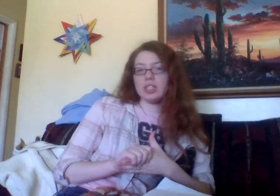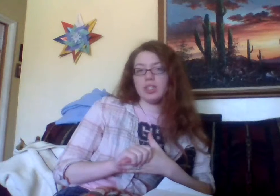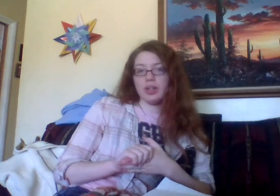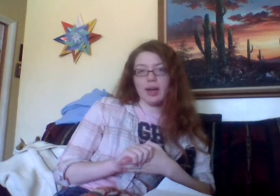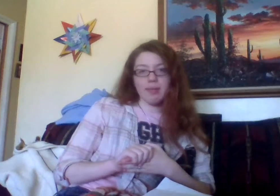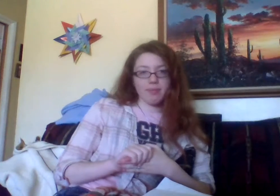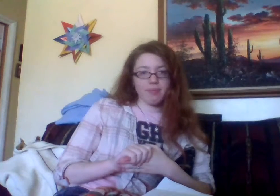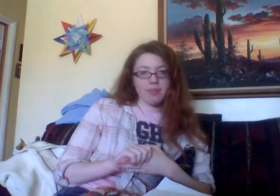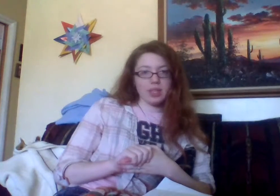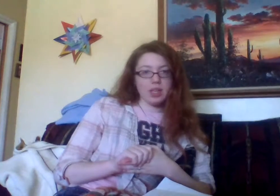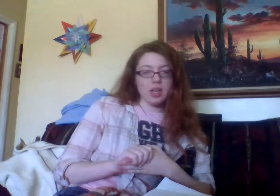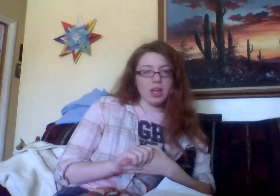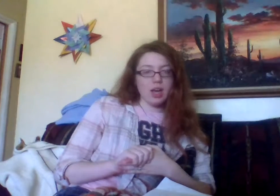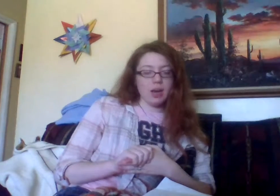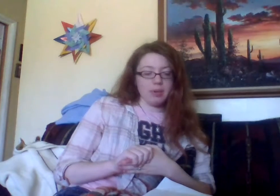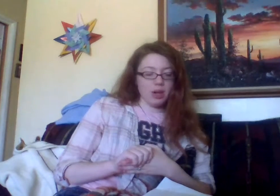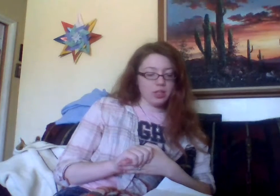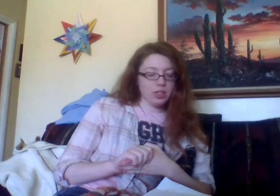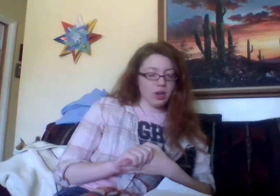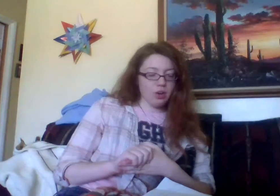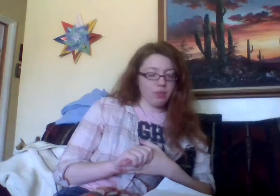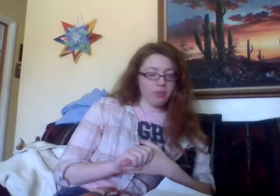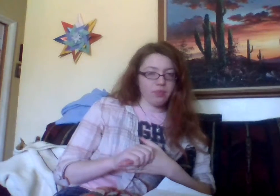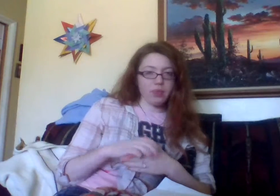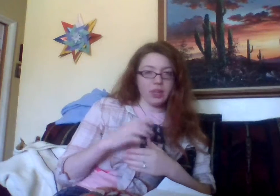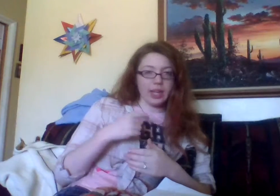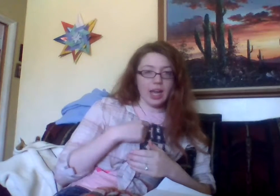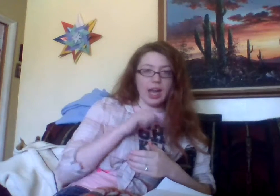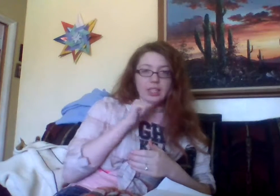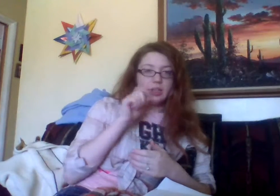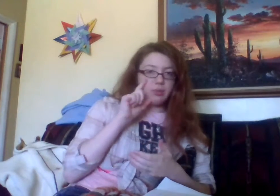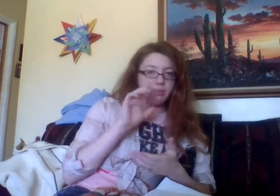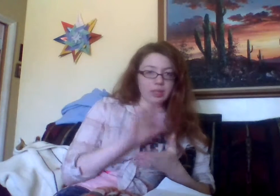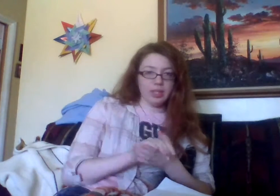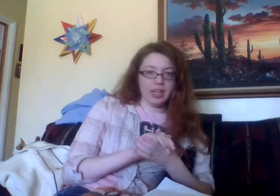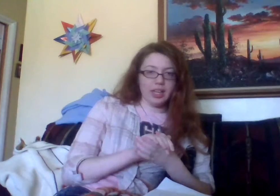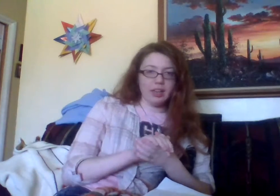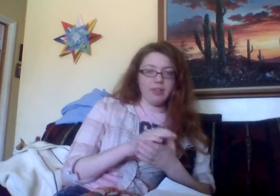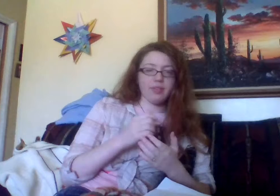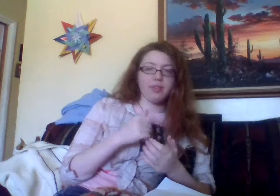So yeah. And also, like, I don't believe.